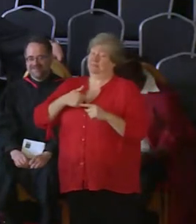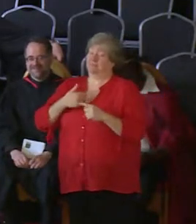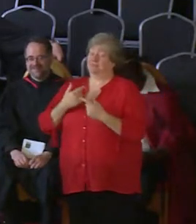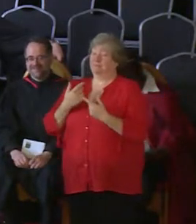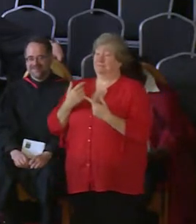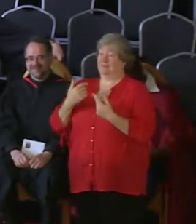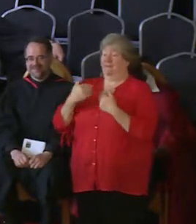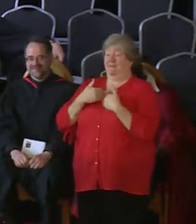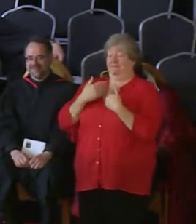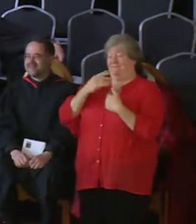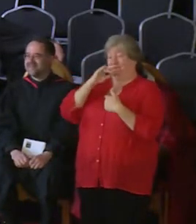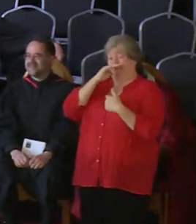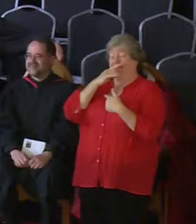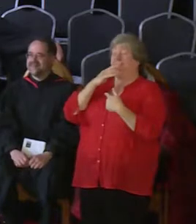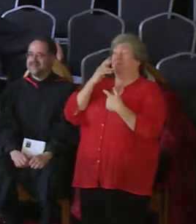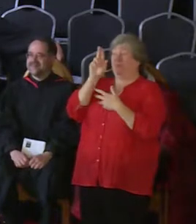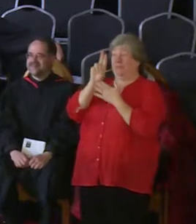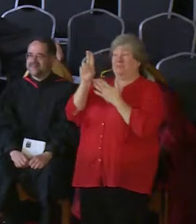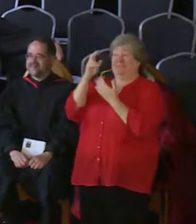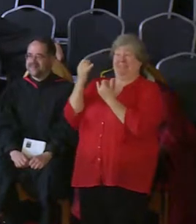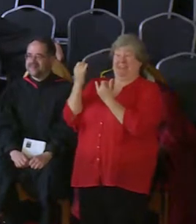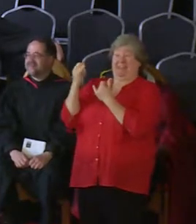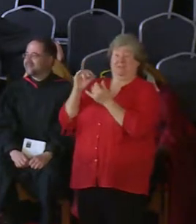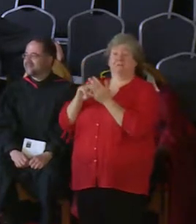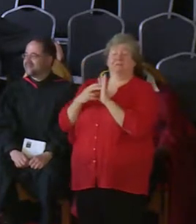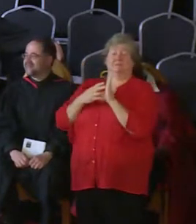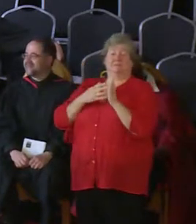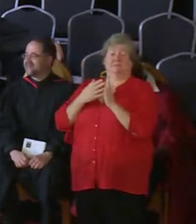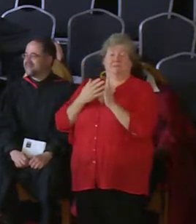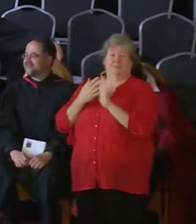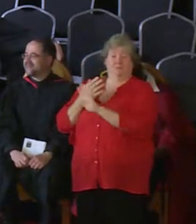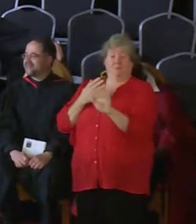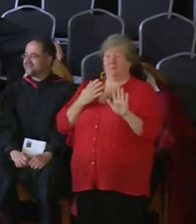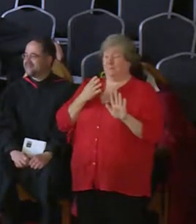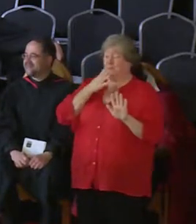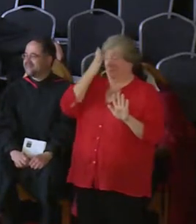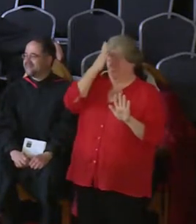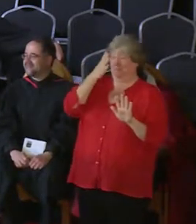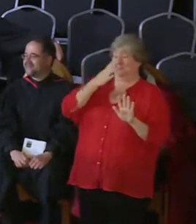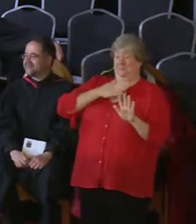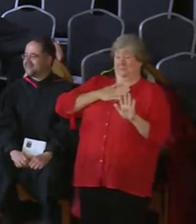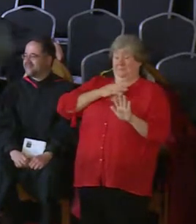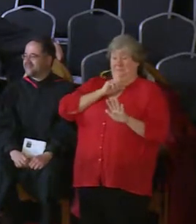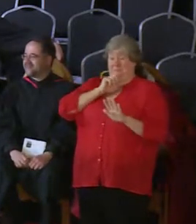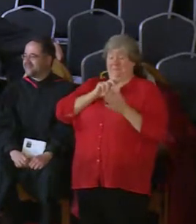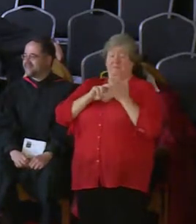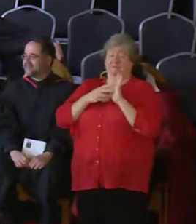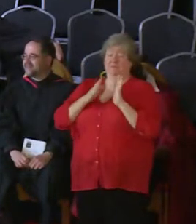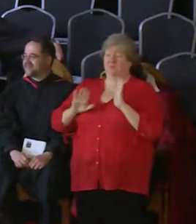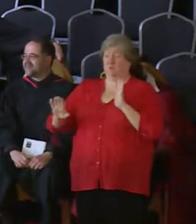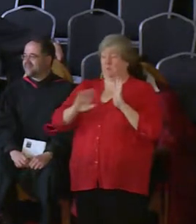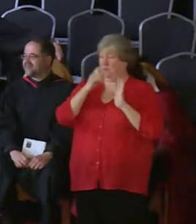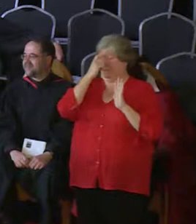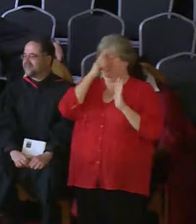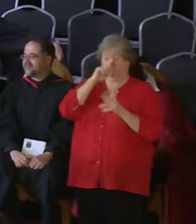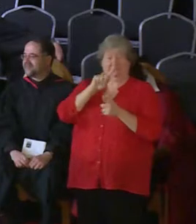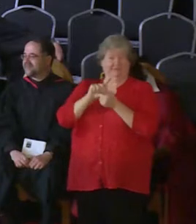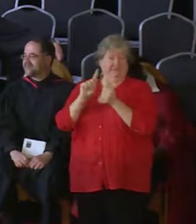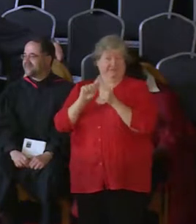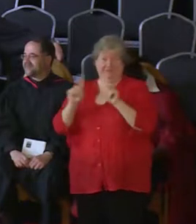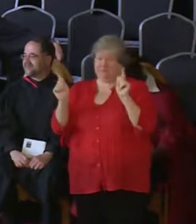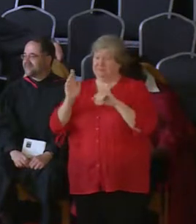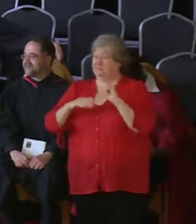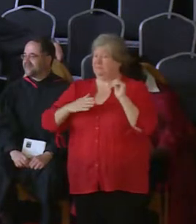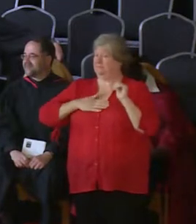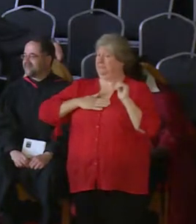generation. We see how you absorb information, how you interact with and through information technology in